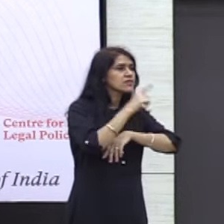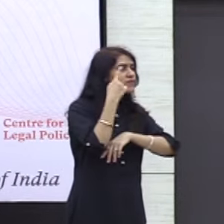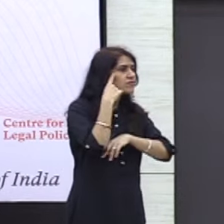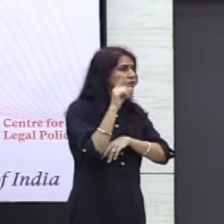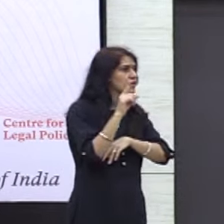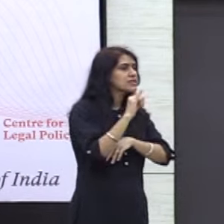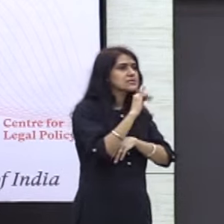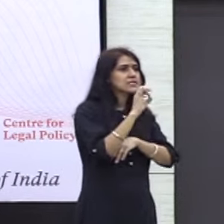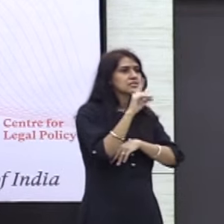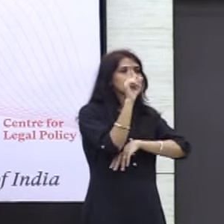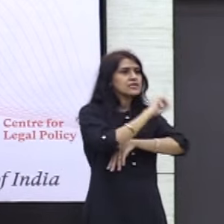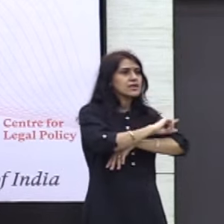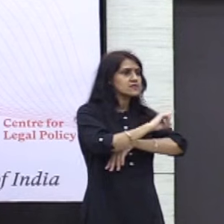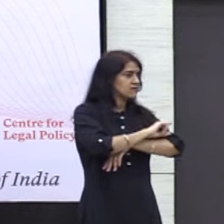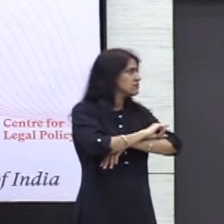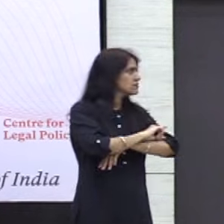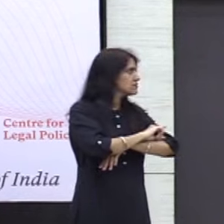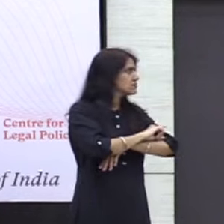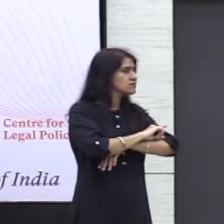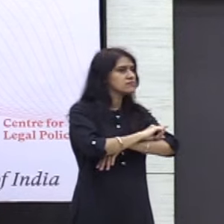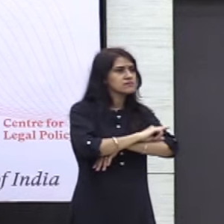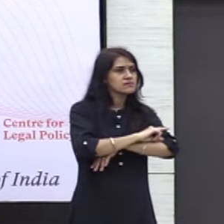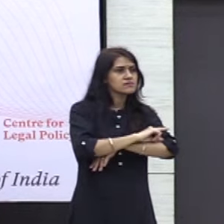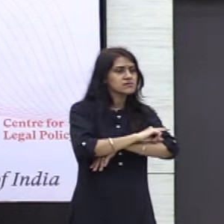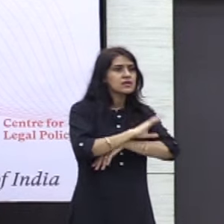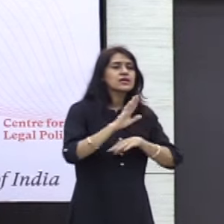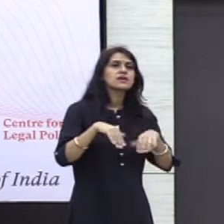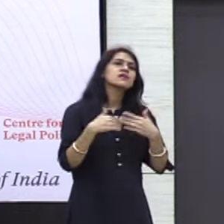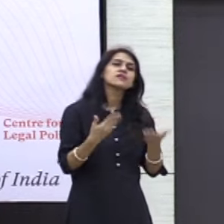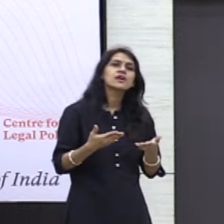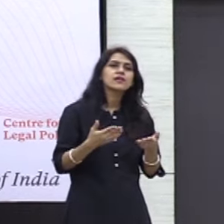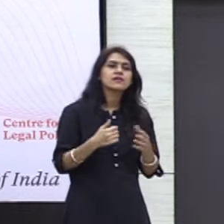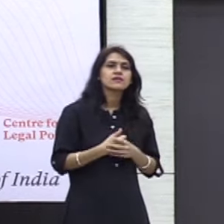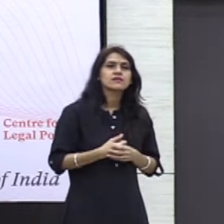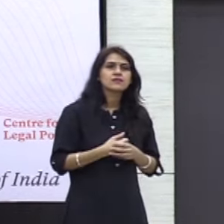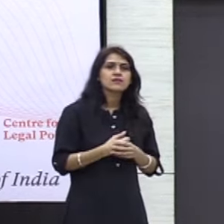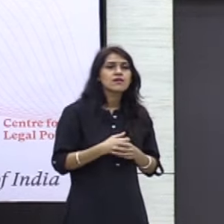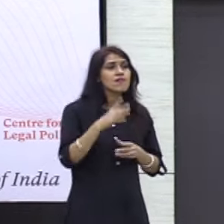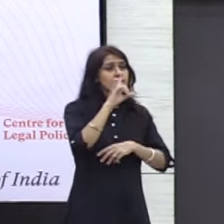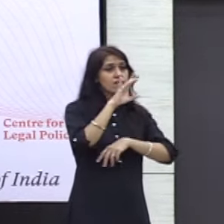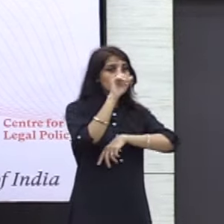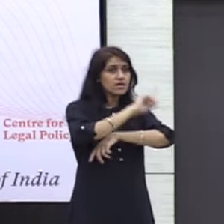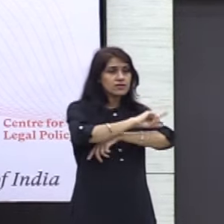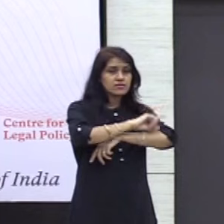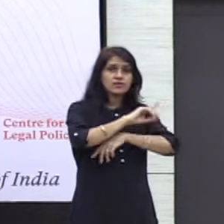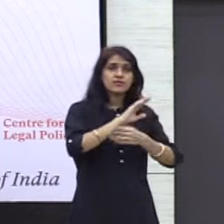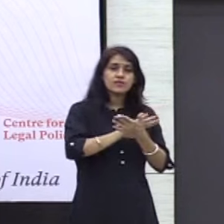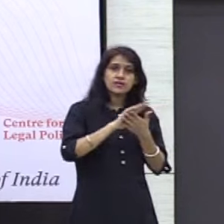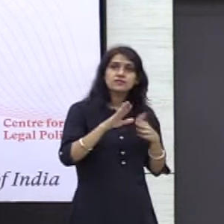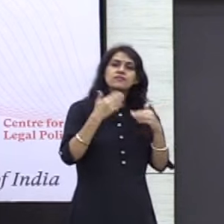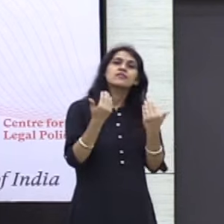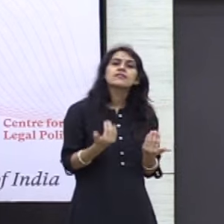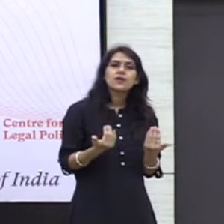or the 60 days as the case may be, and then after that period of 15 days is over collectively